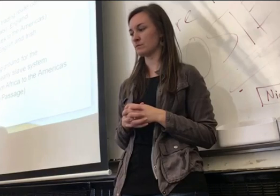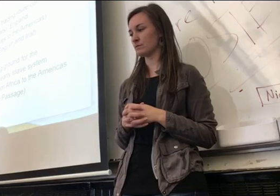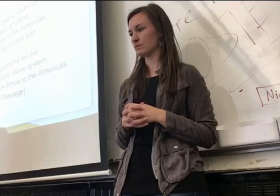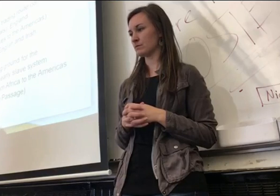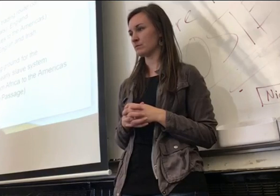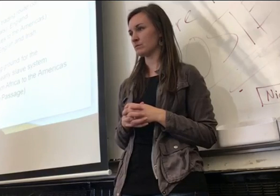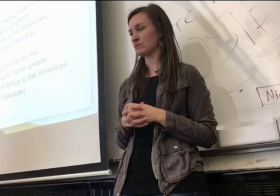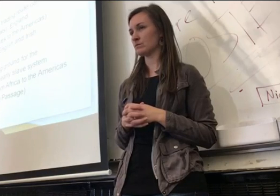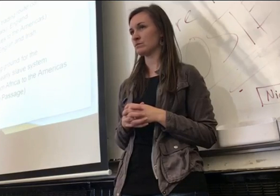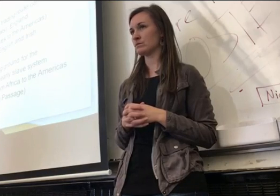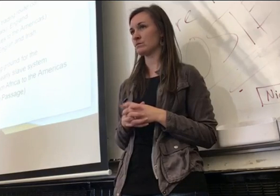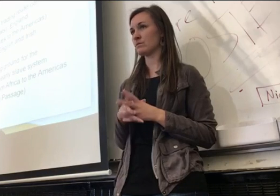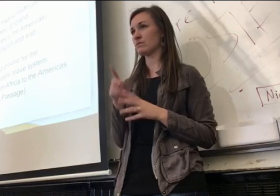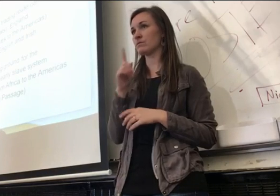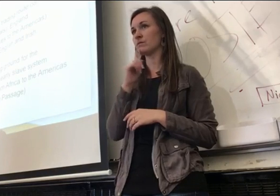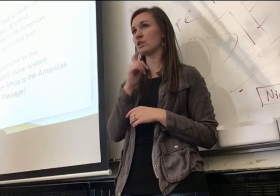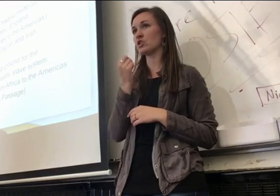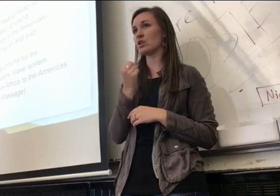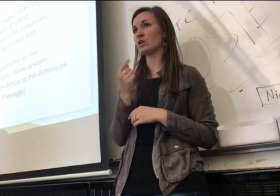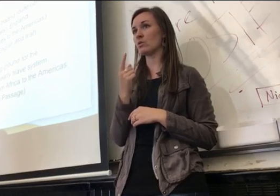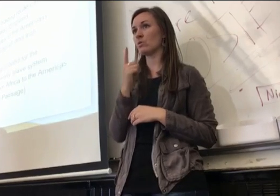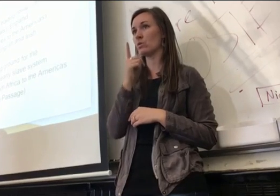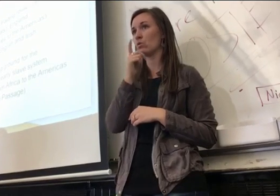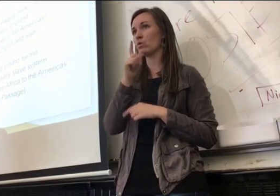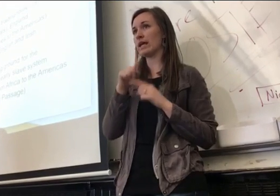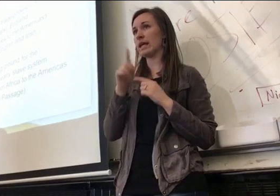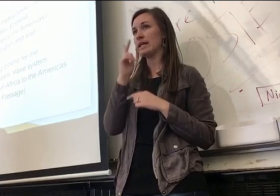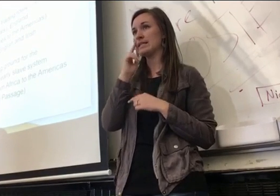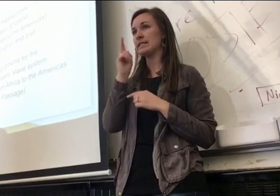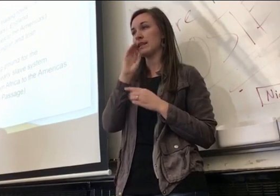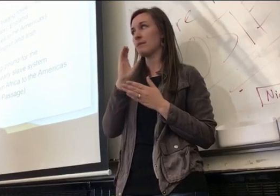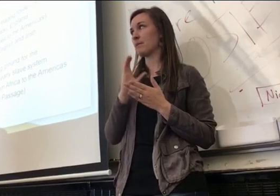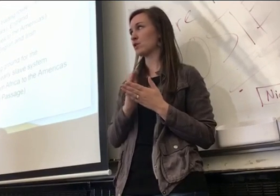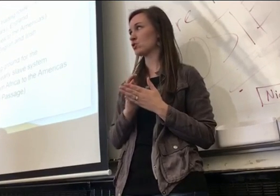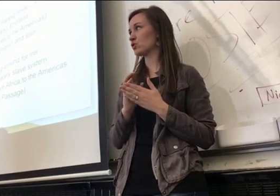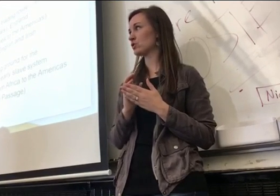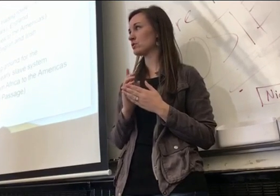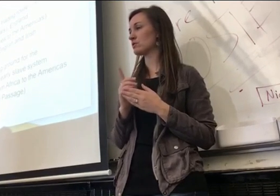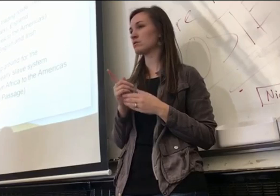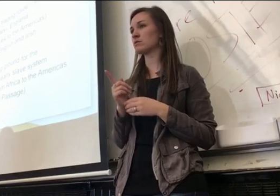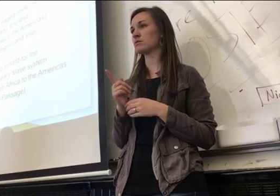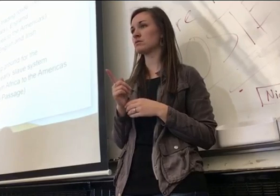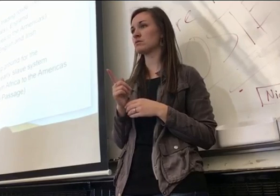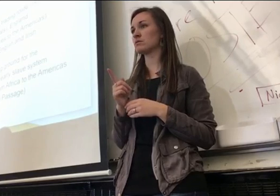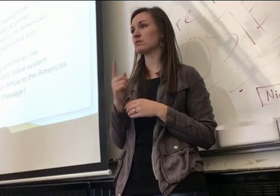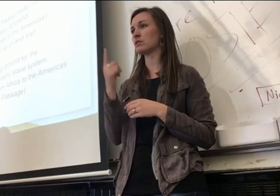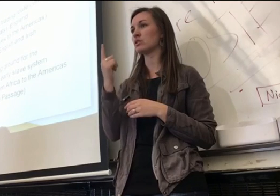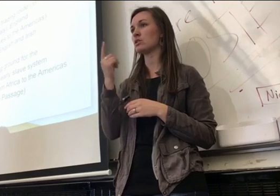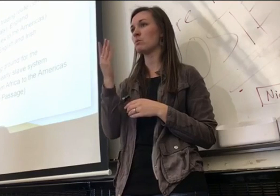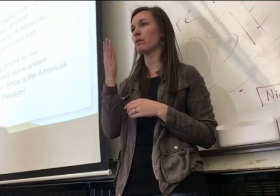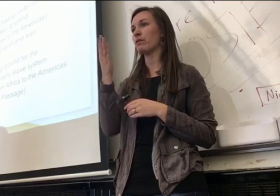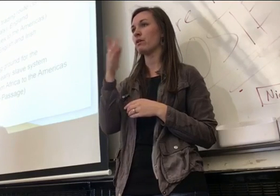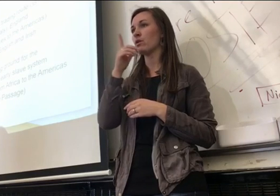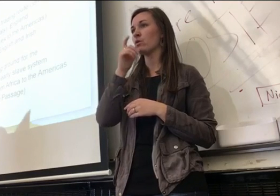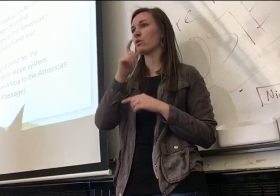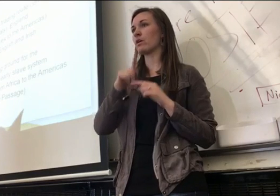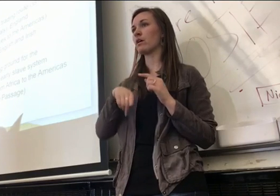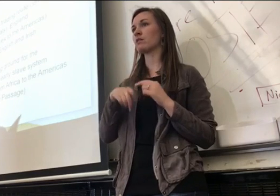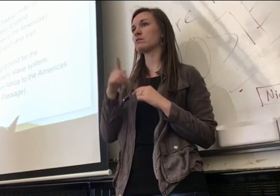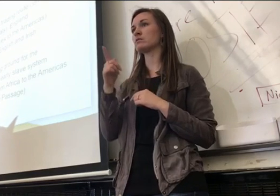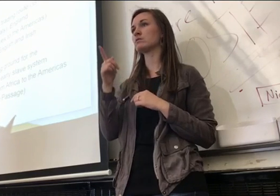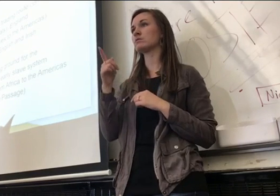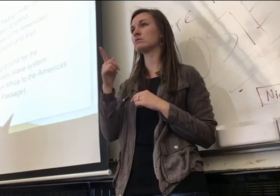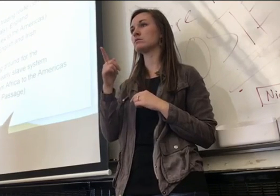Hello. Is there anybody who cannot see the pictures? There's somebody right there that has a spare.